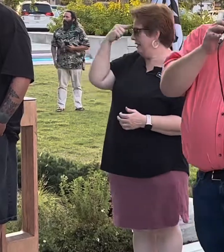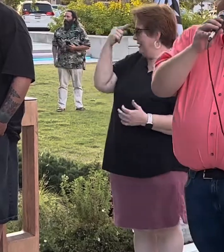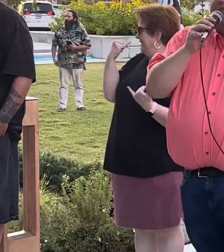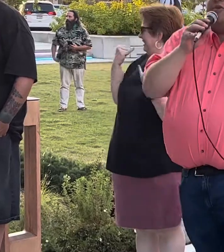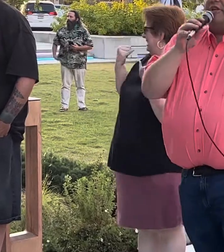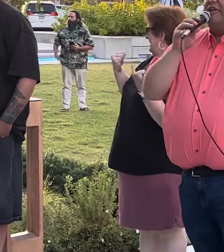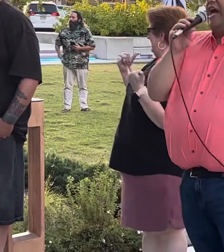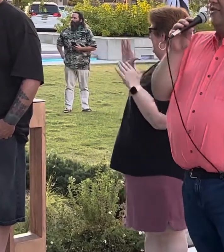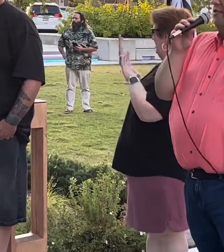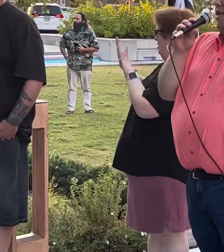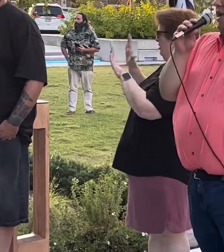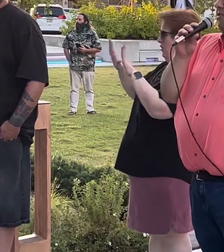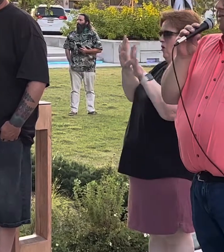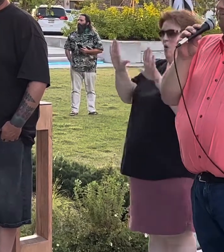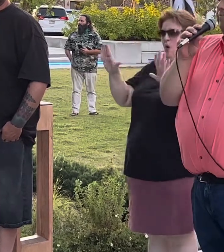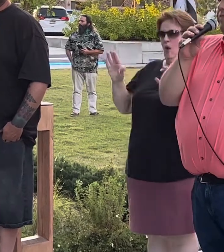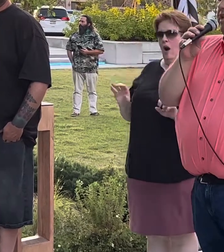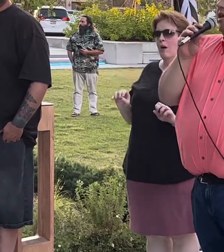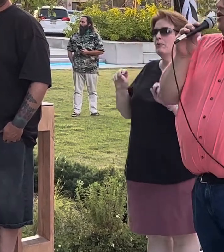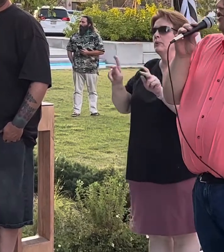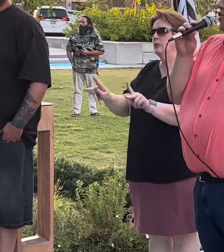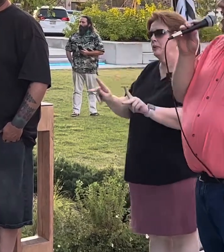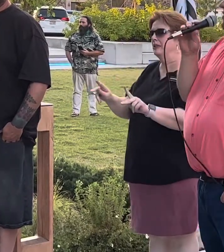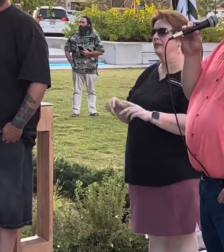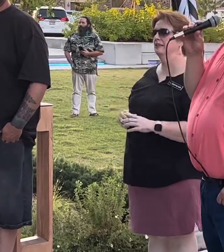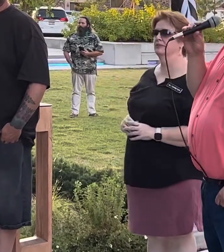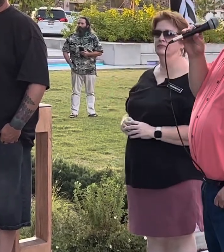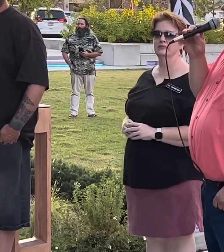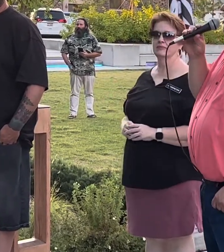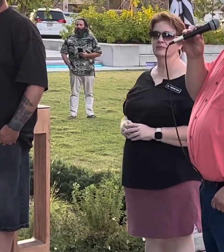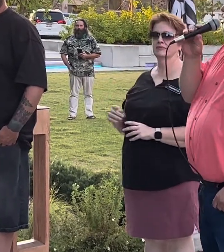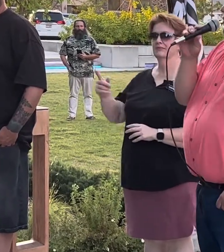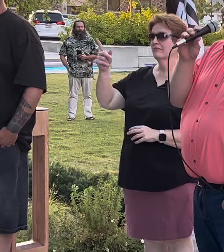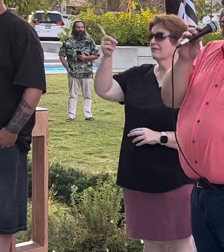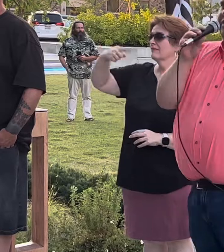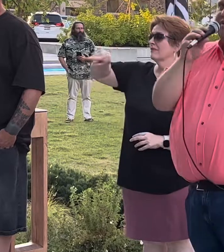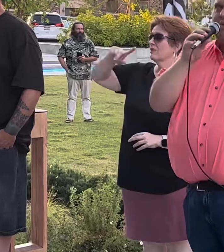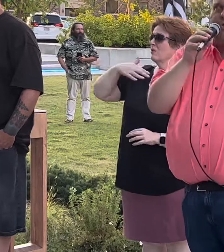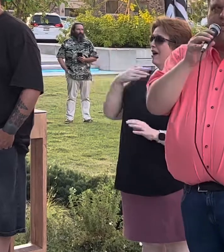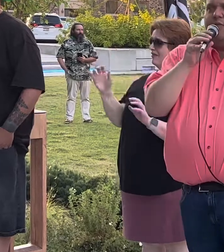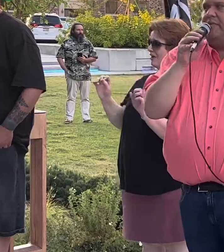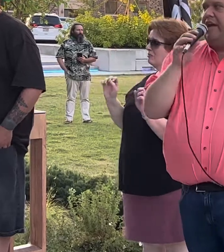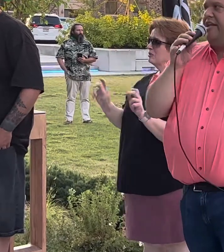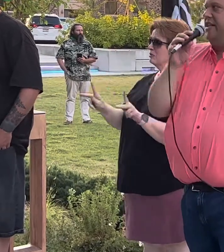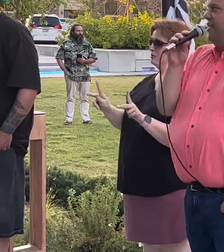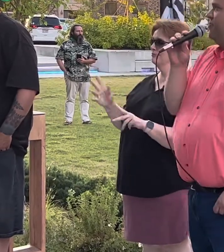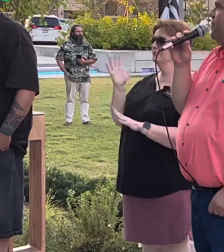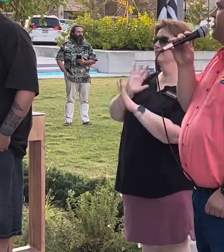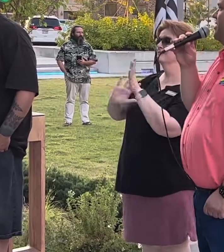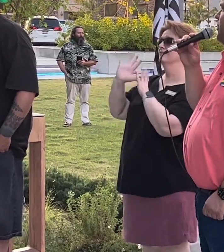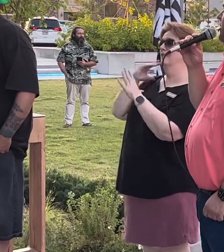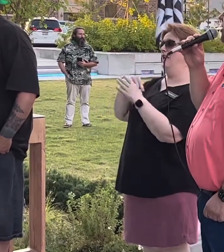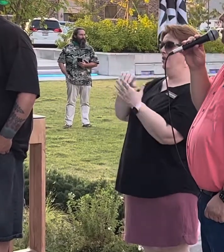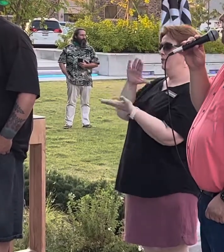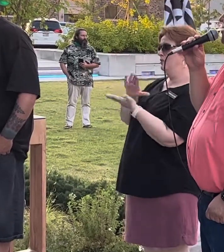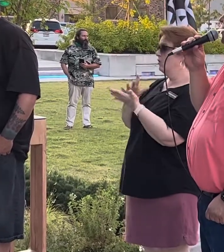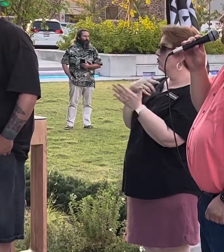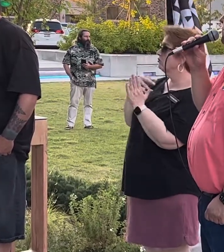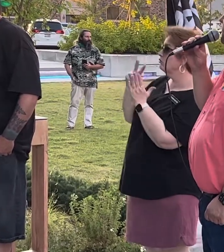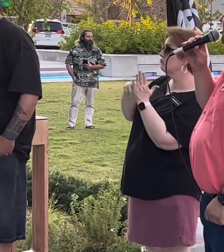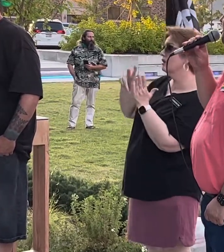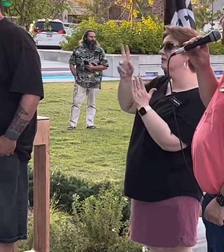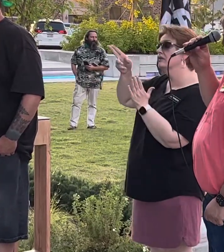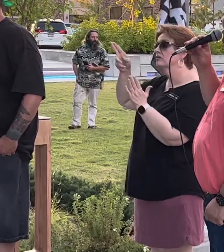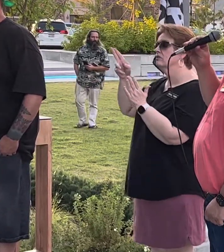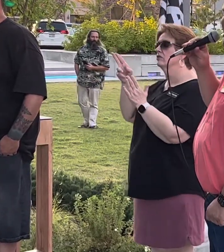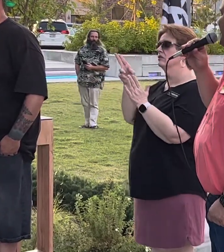here, all of you that are gathered around. You have an opportunity. When I was in school and we read in the history books and we learned about some of the